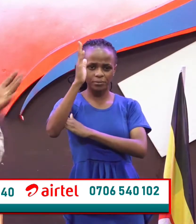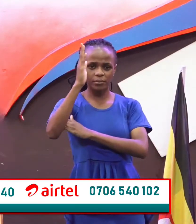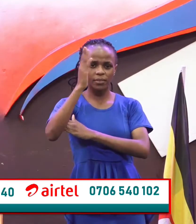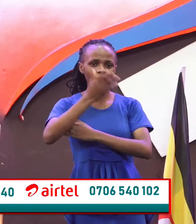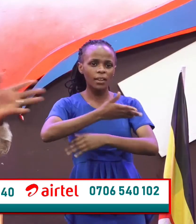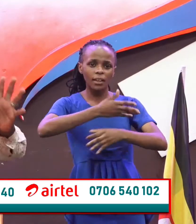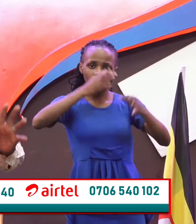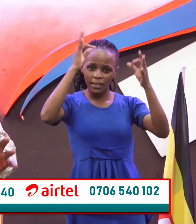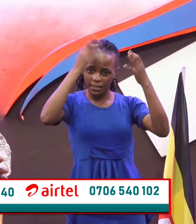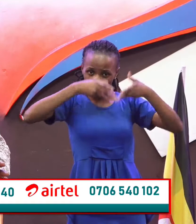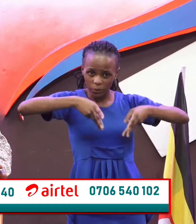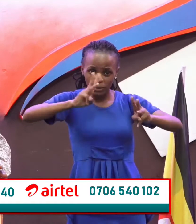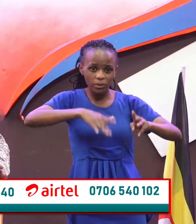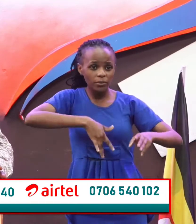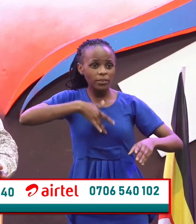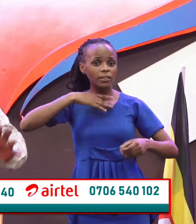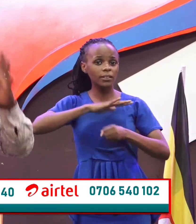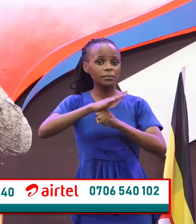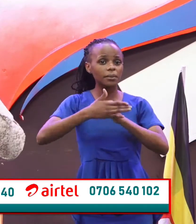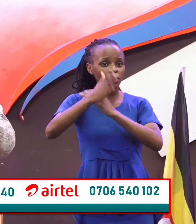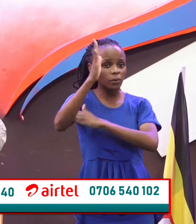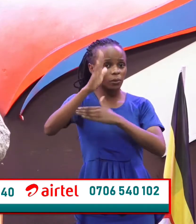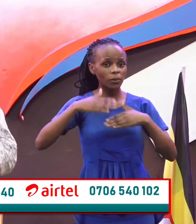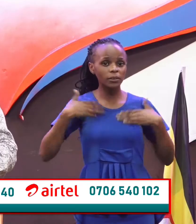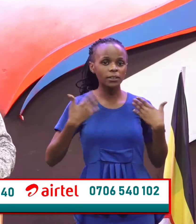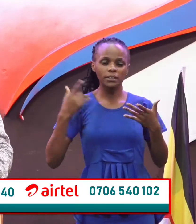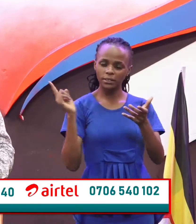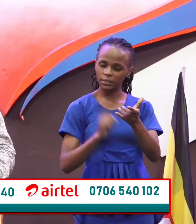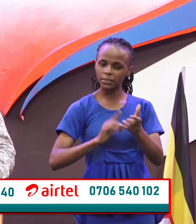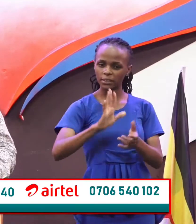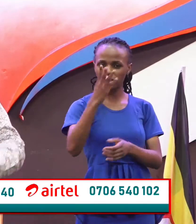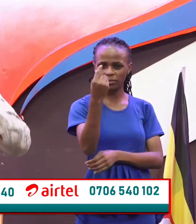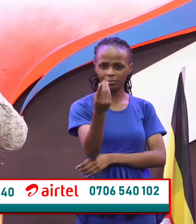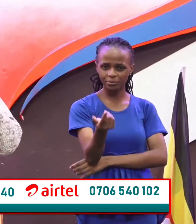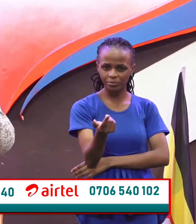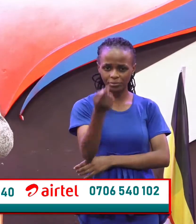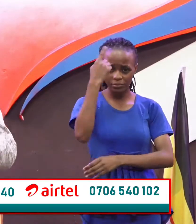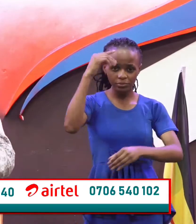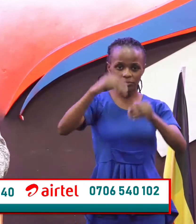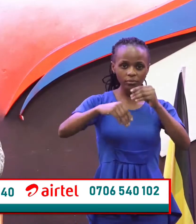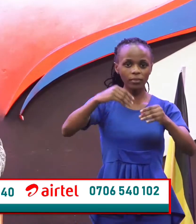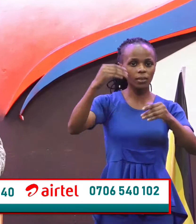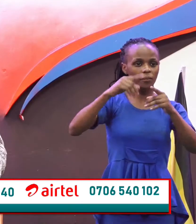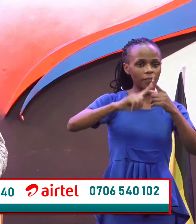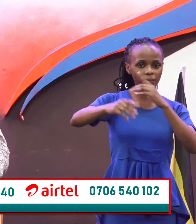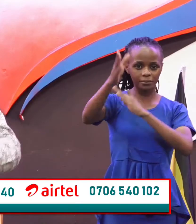way you feel to please God, hold your offering, and we offer unto King